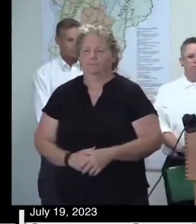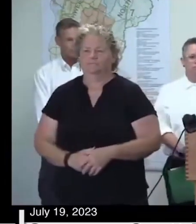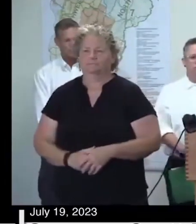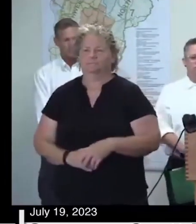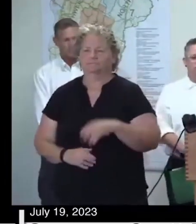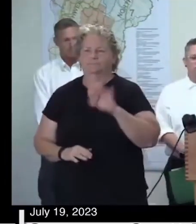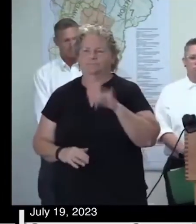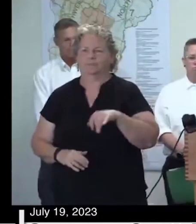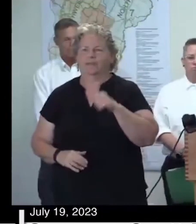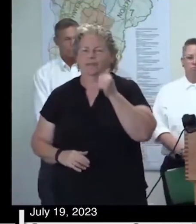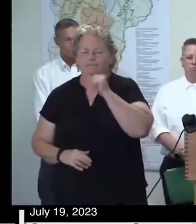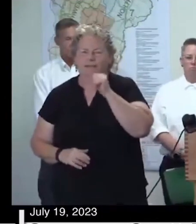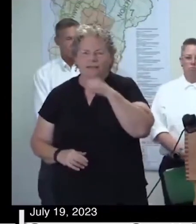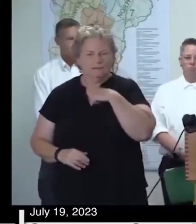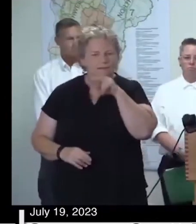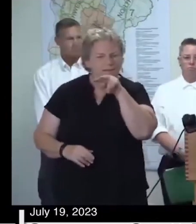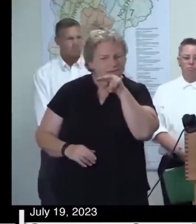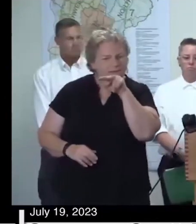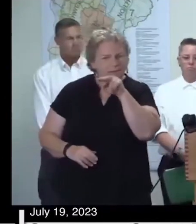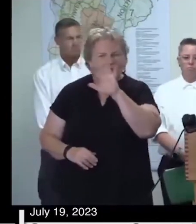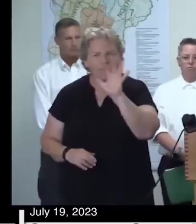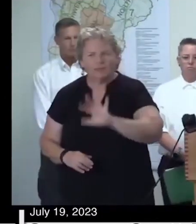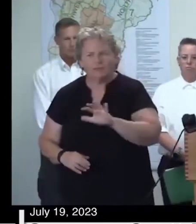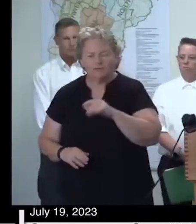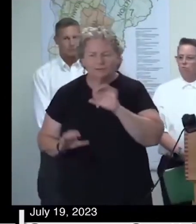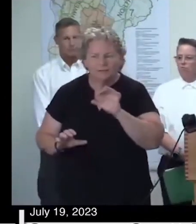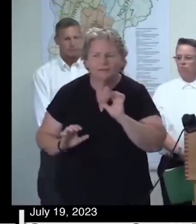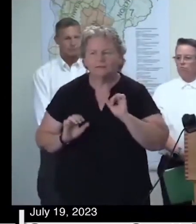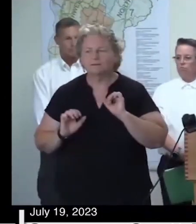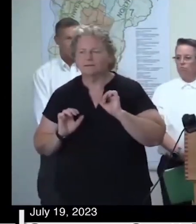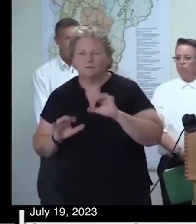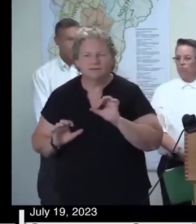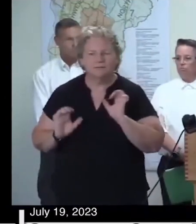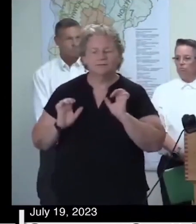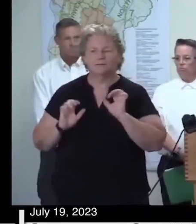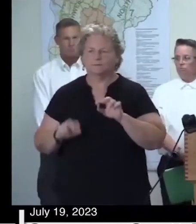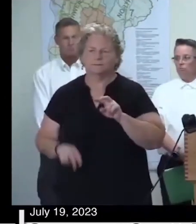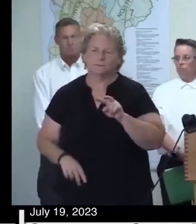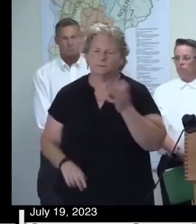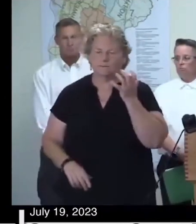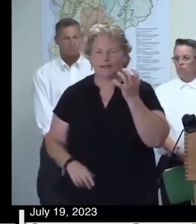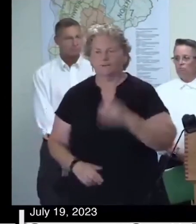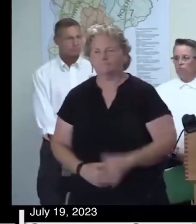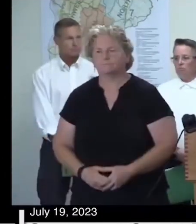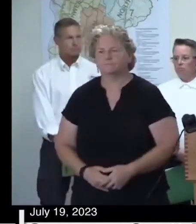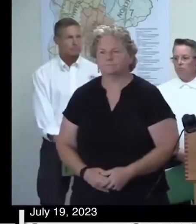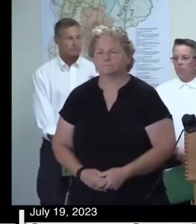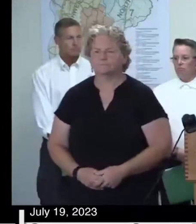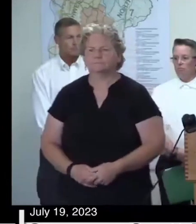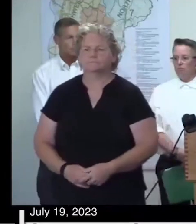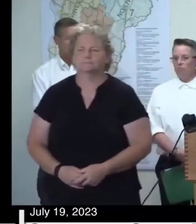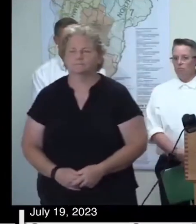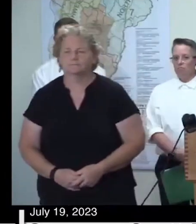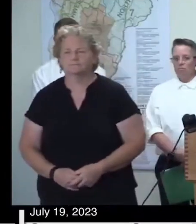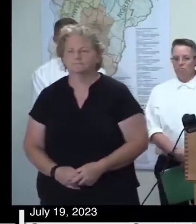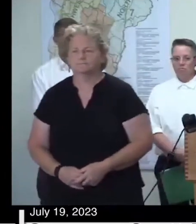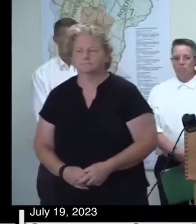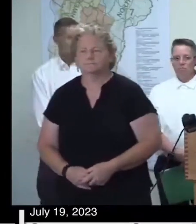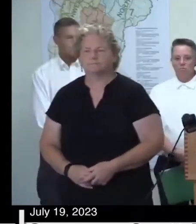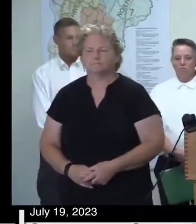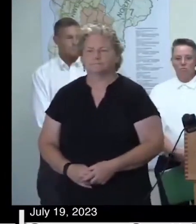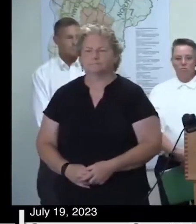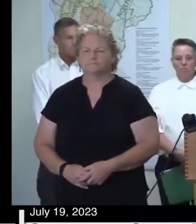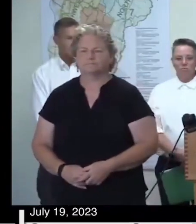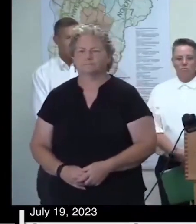overall recovery. So again, once we can get through and make sure that we're on the road to recovery